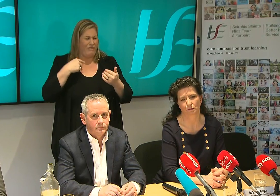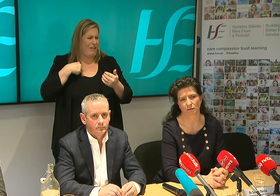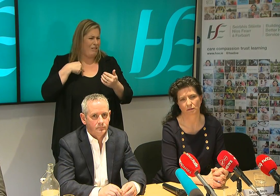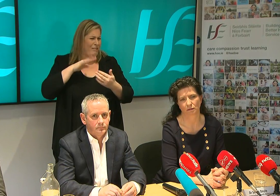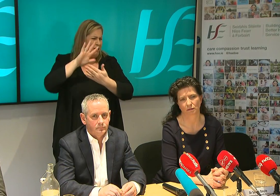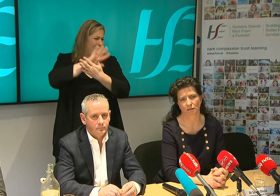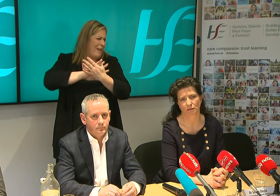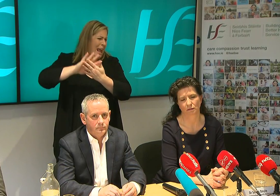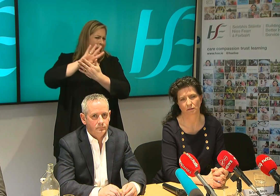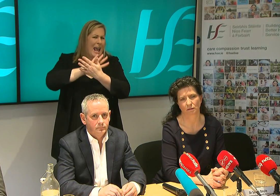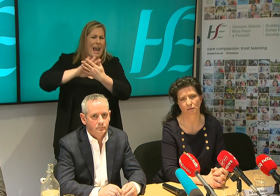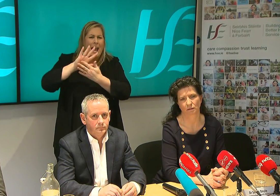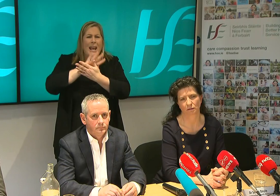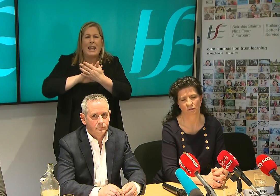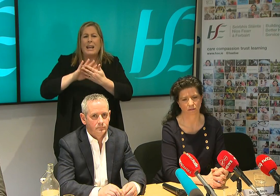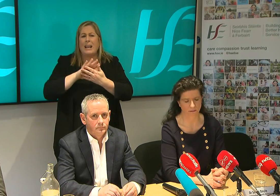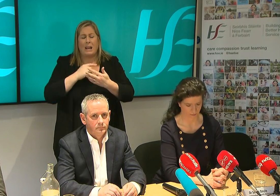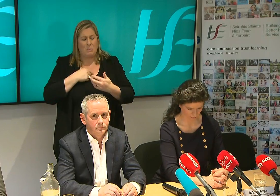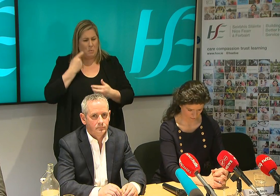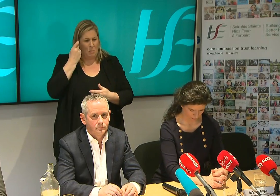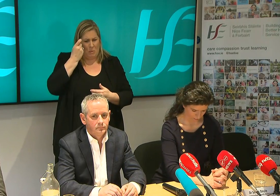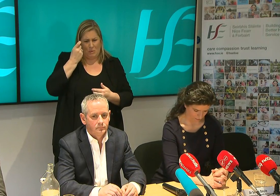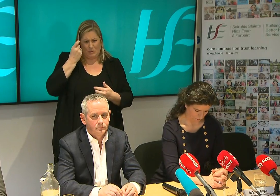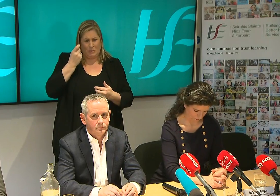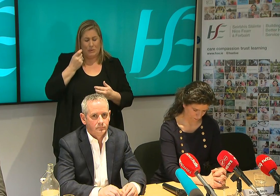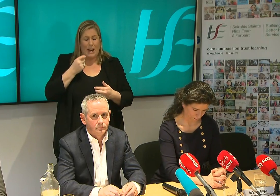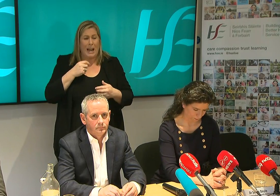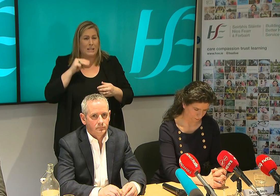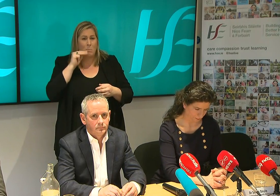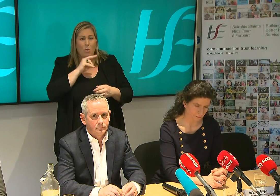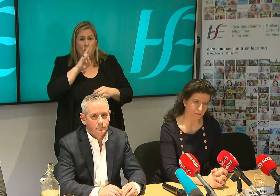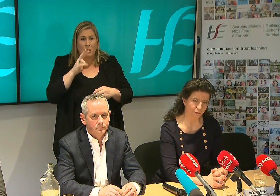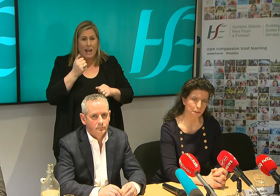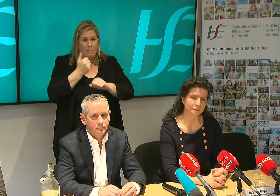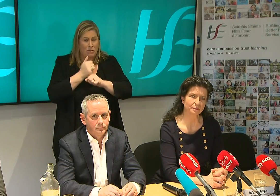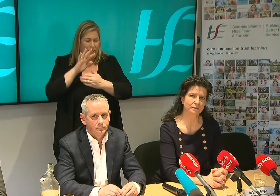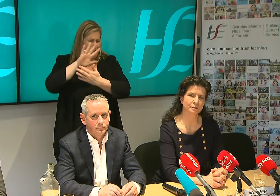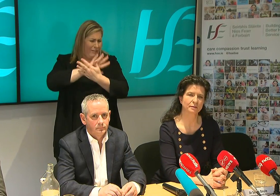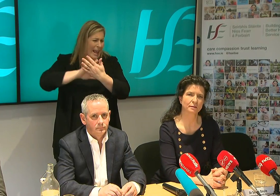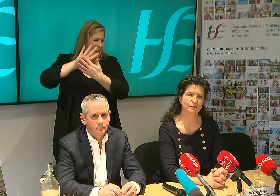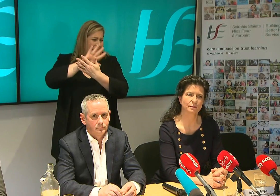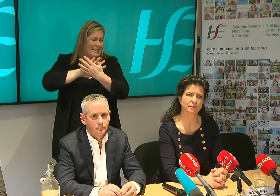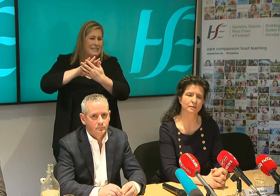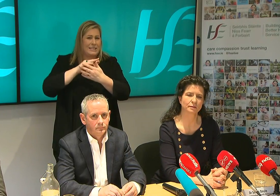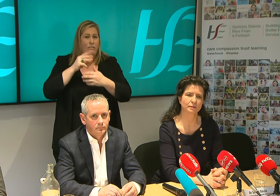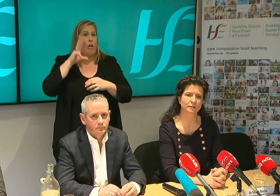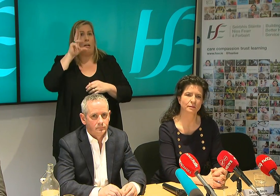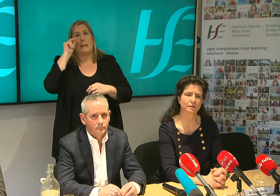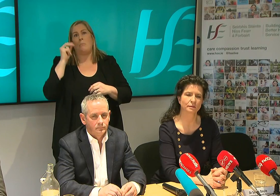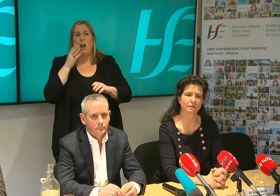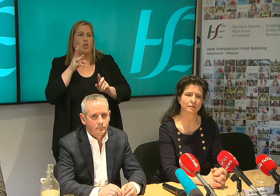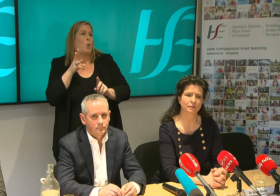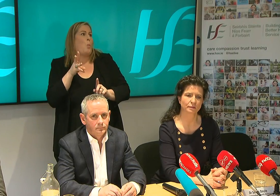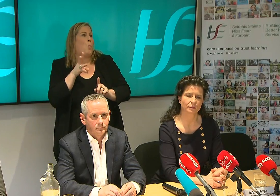that. And the key issue, or the key question would be, in terms of the vagueness, for instance, the west of the